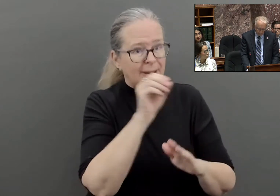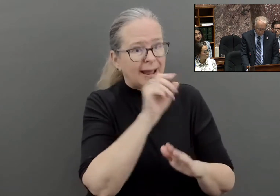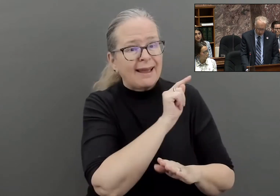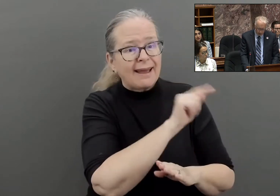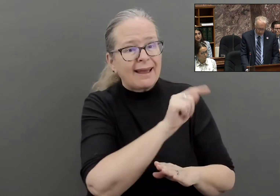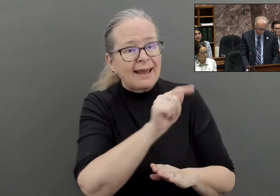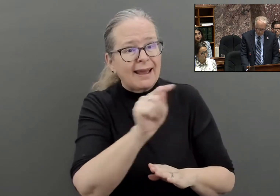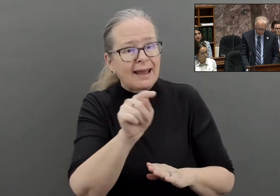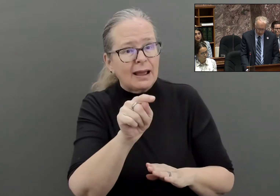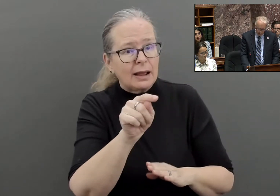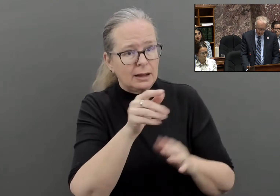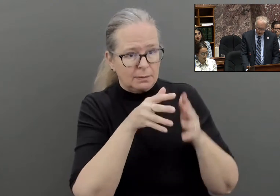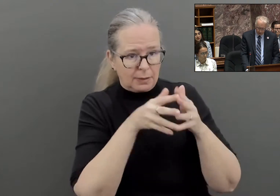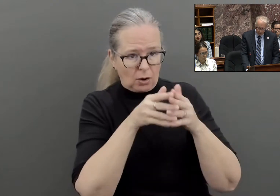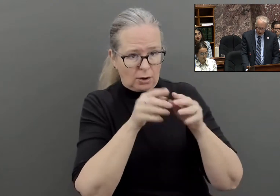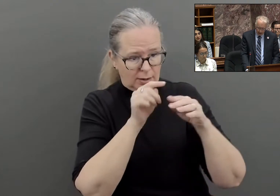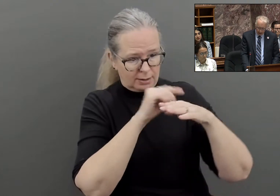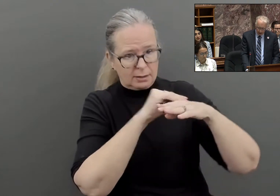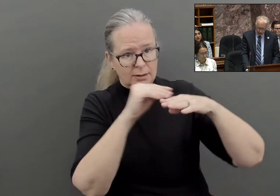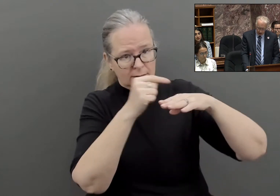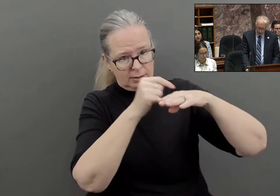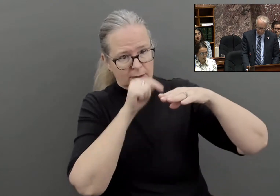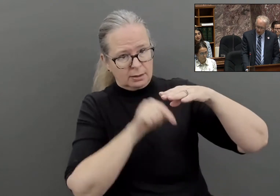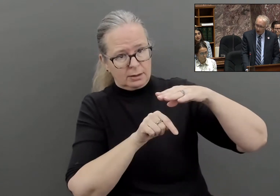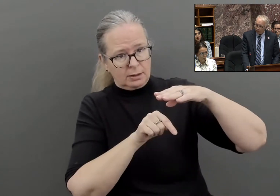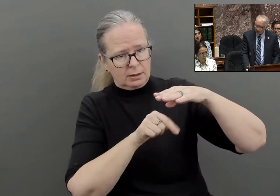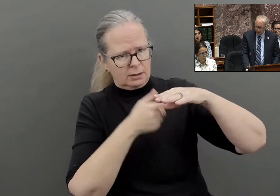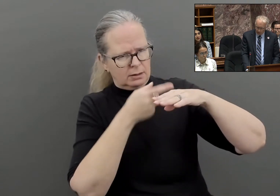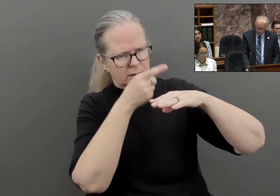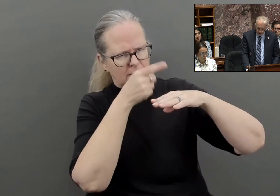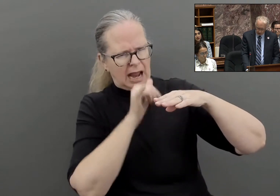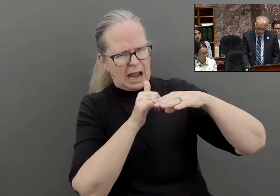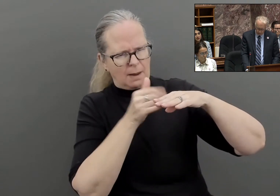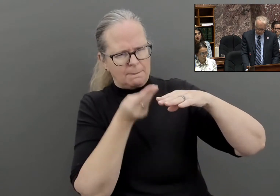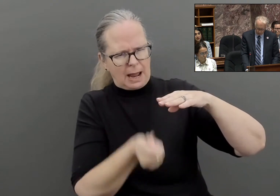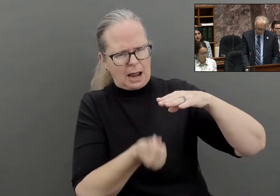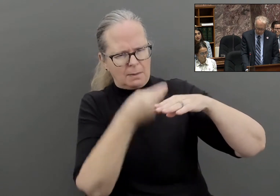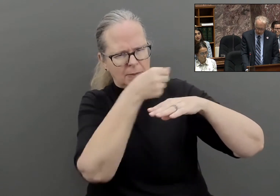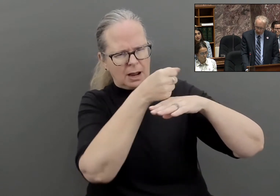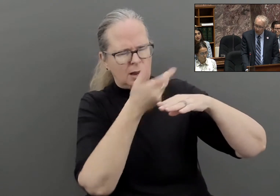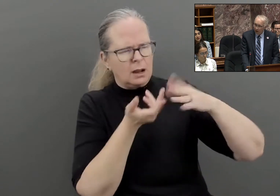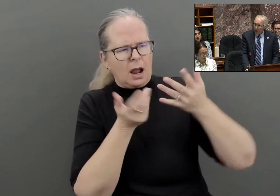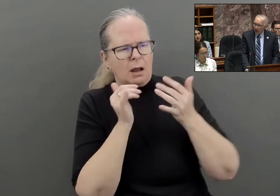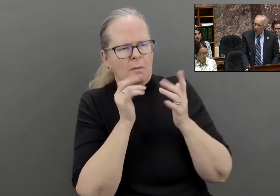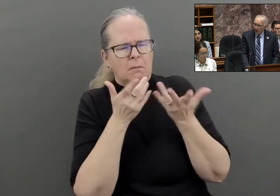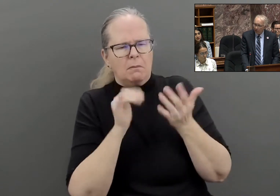operate in British Columbia. It's been 8 years of NDP failure on the forestry